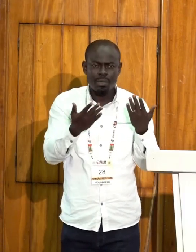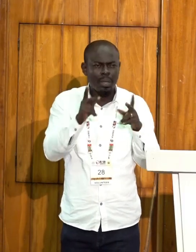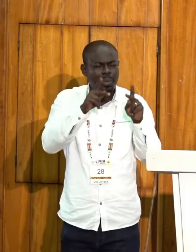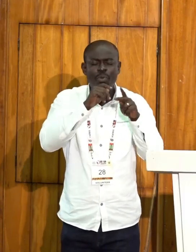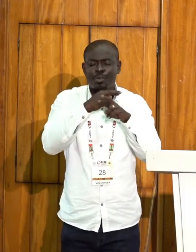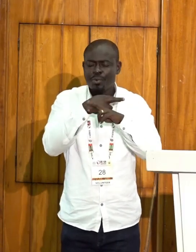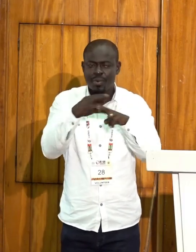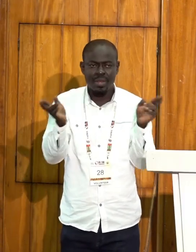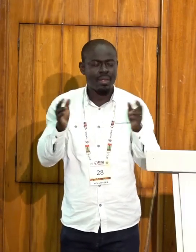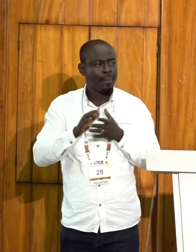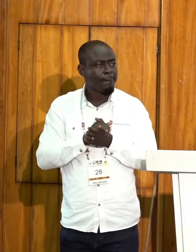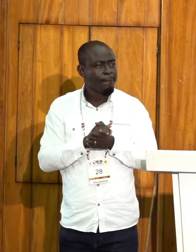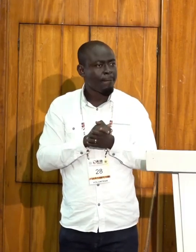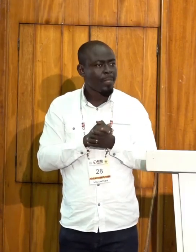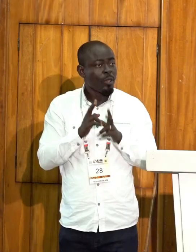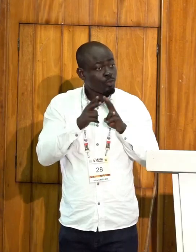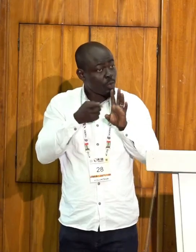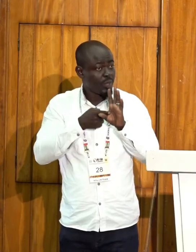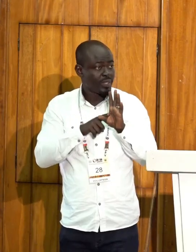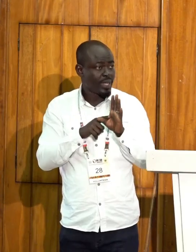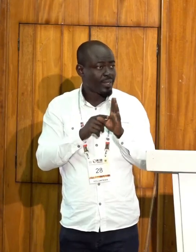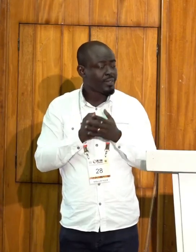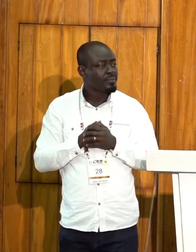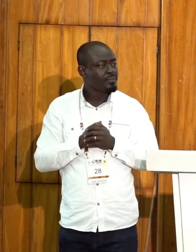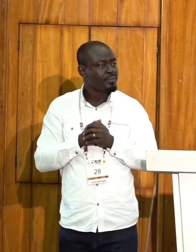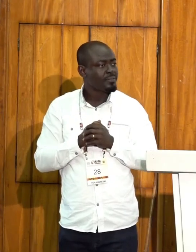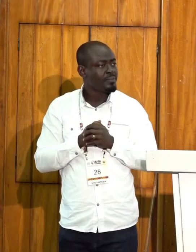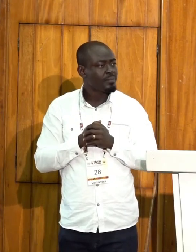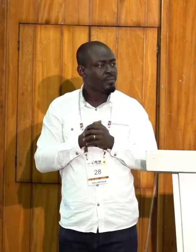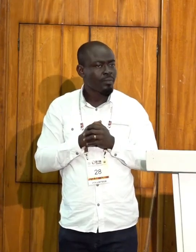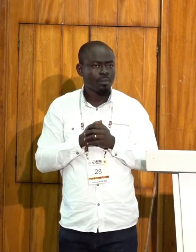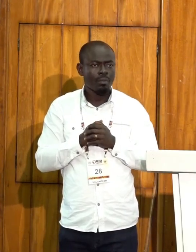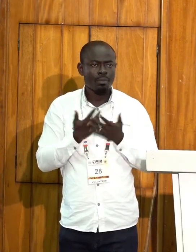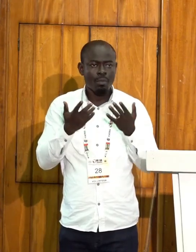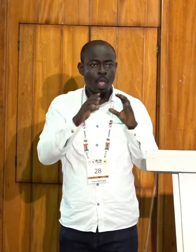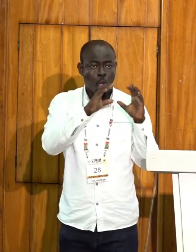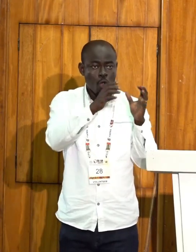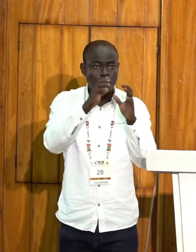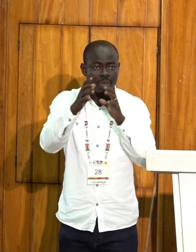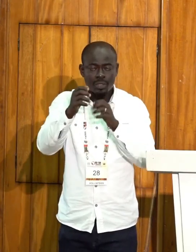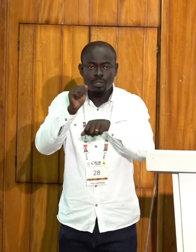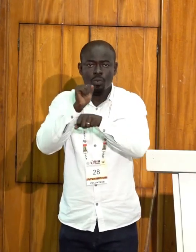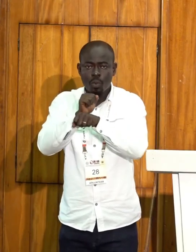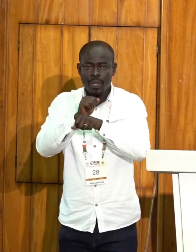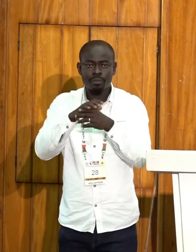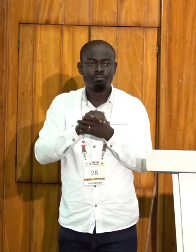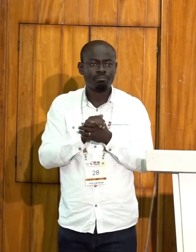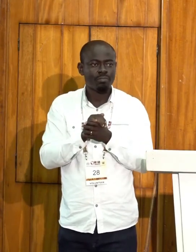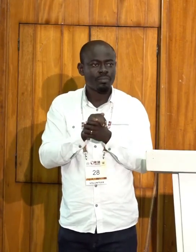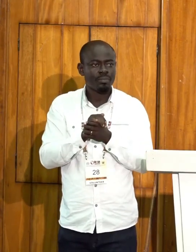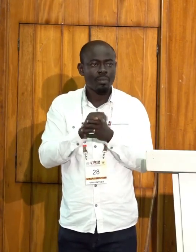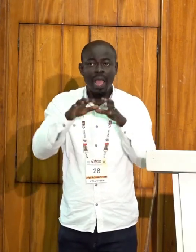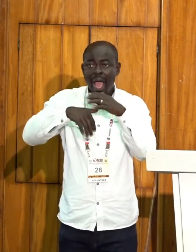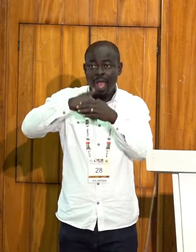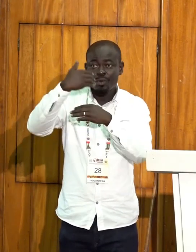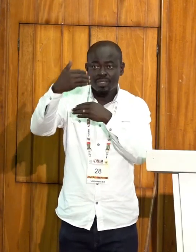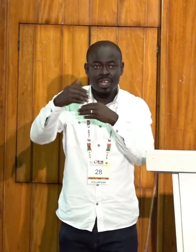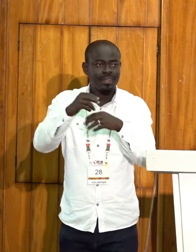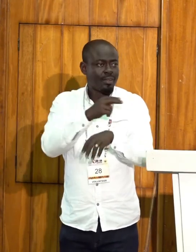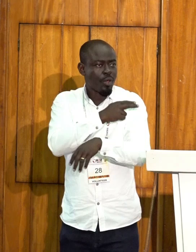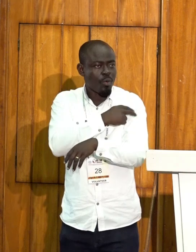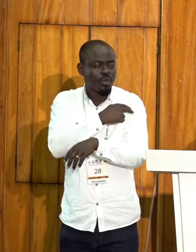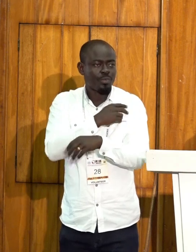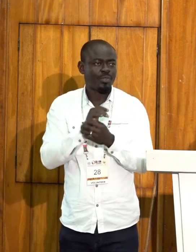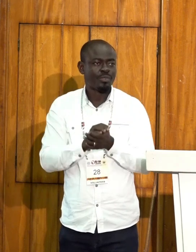ready. So then we started community work outside the hospitals